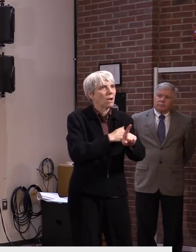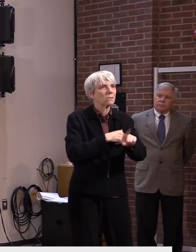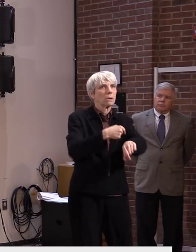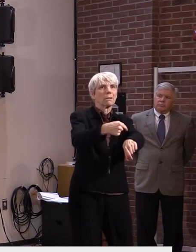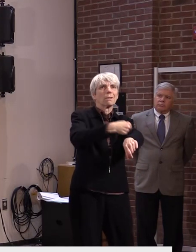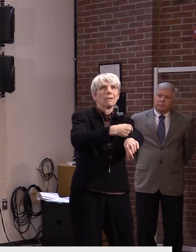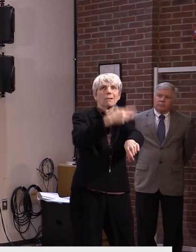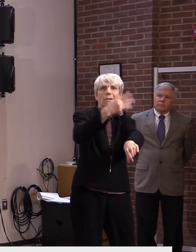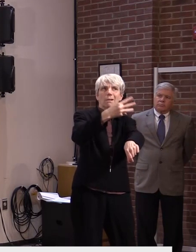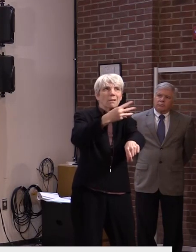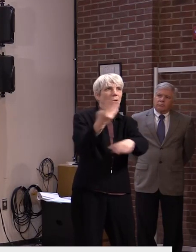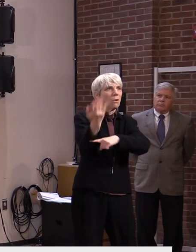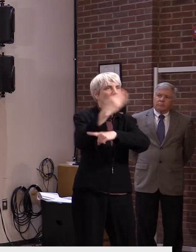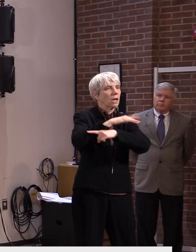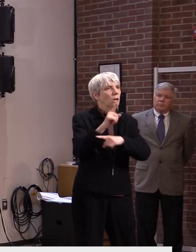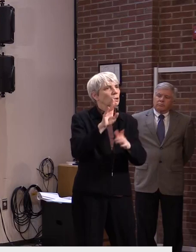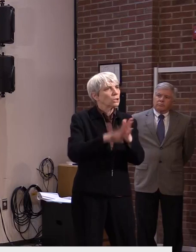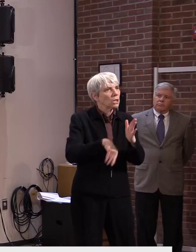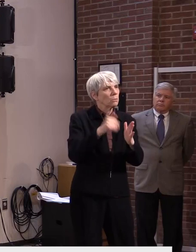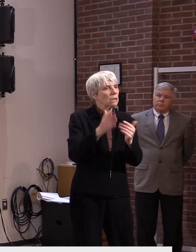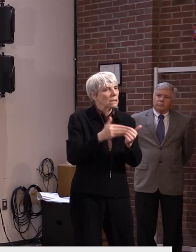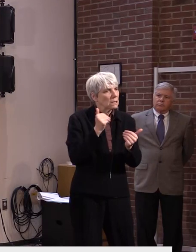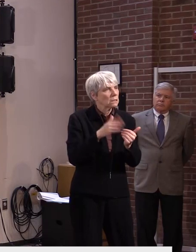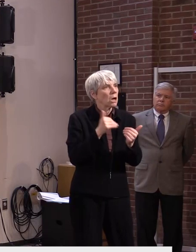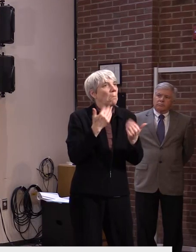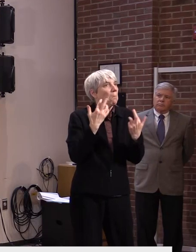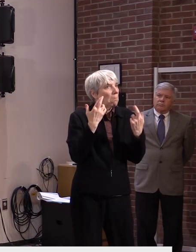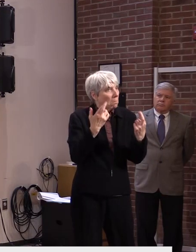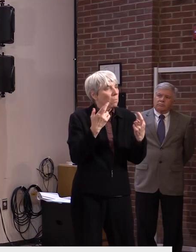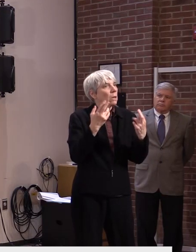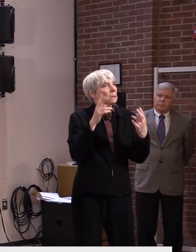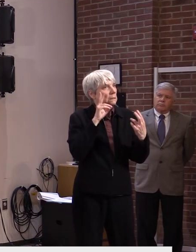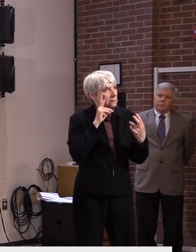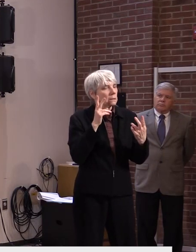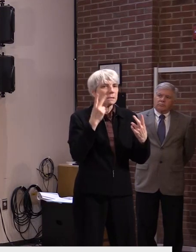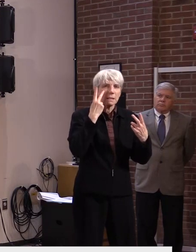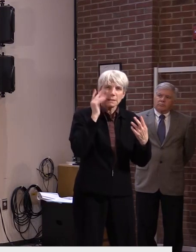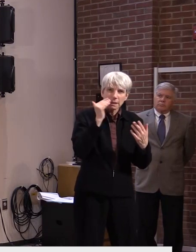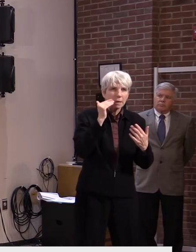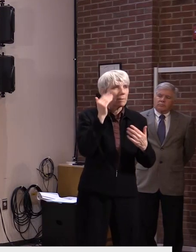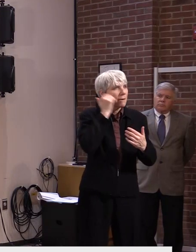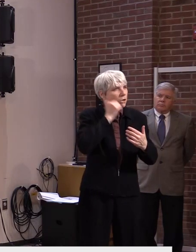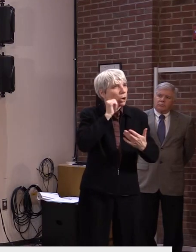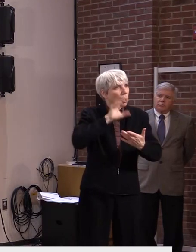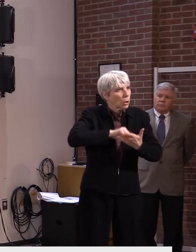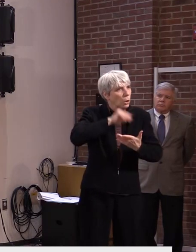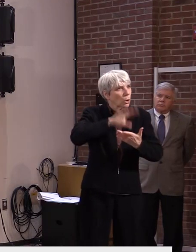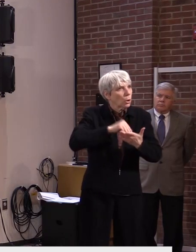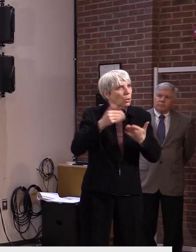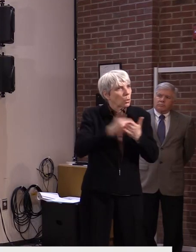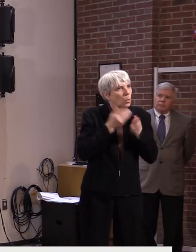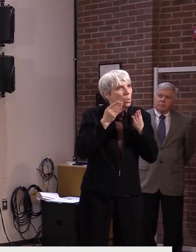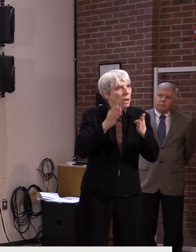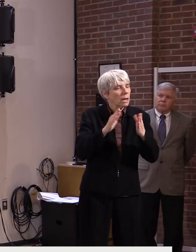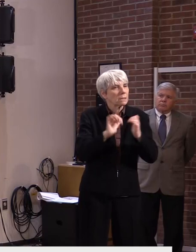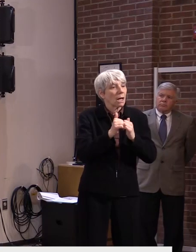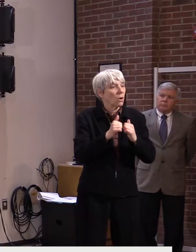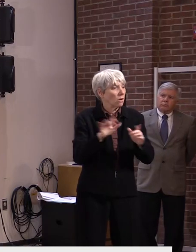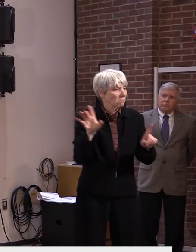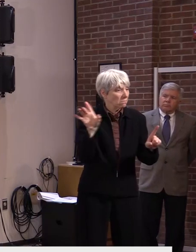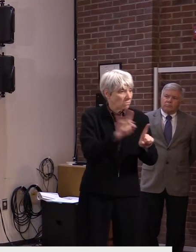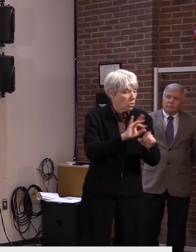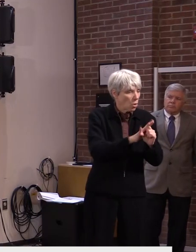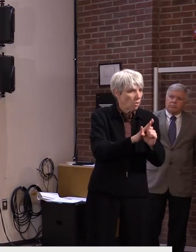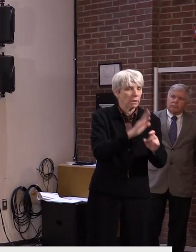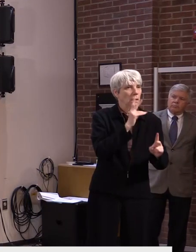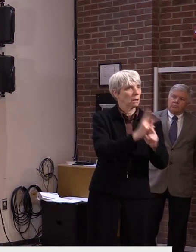used by people. So we're learning every day how we can mitigate this. We still have